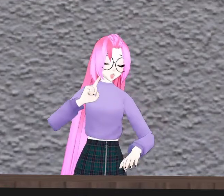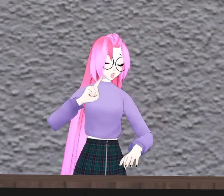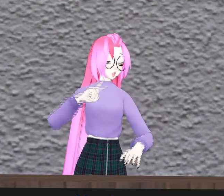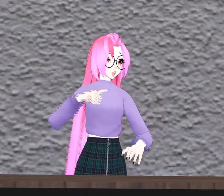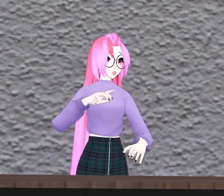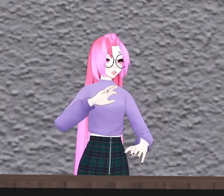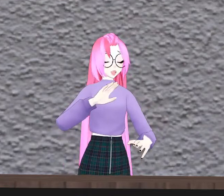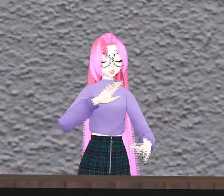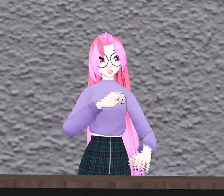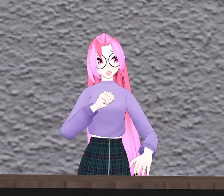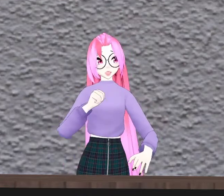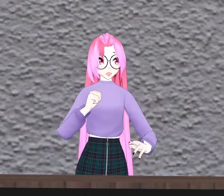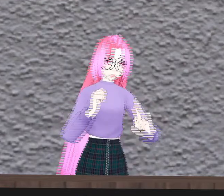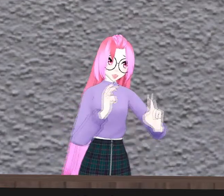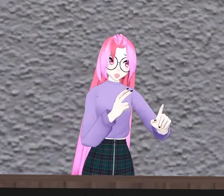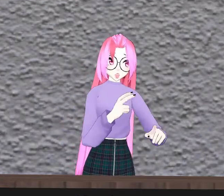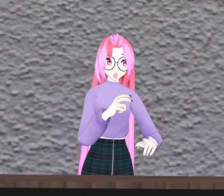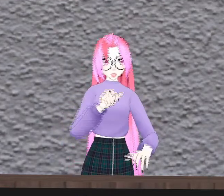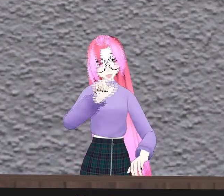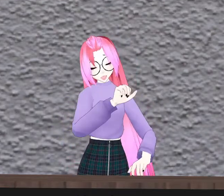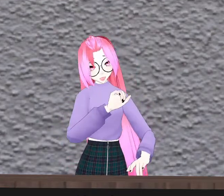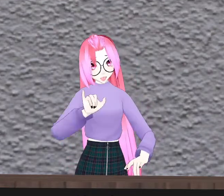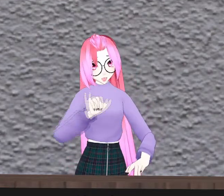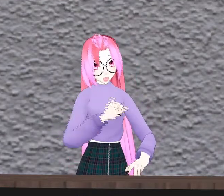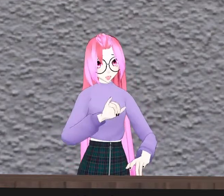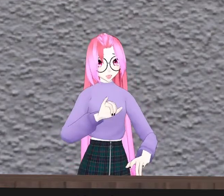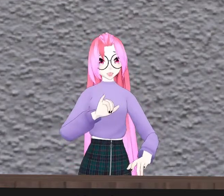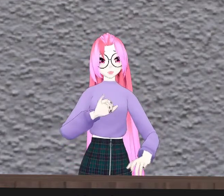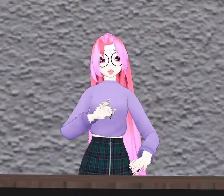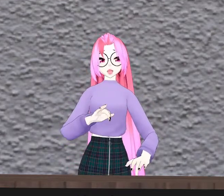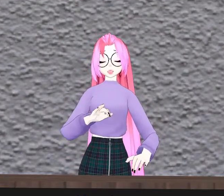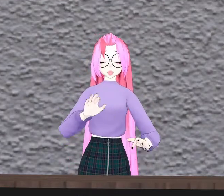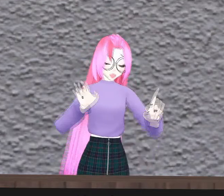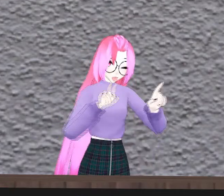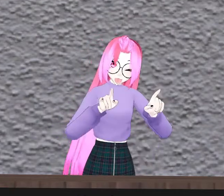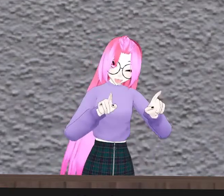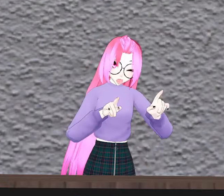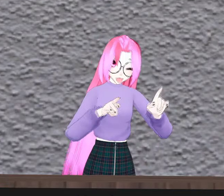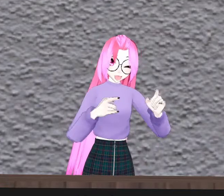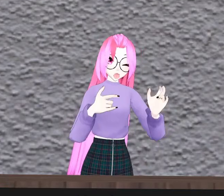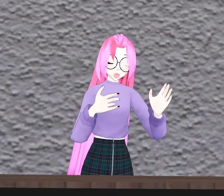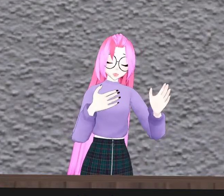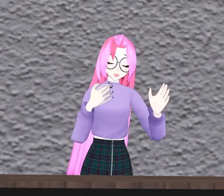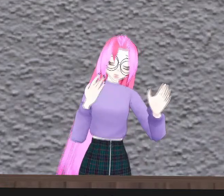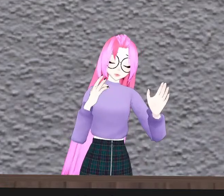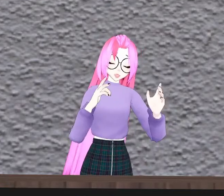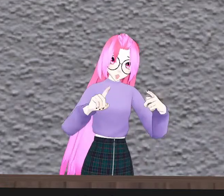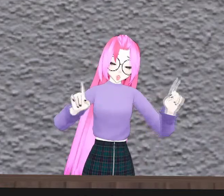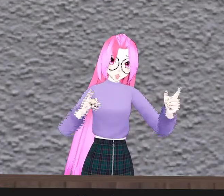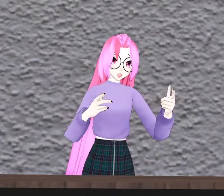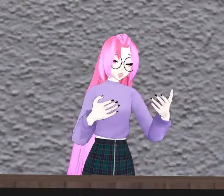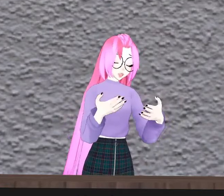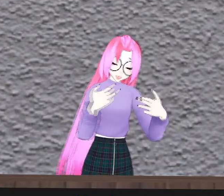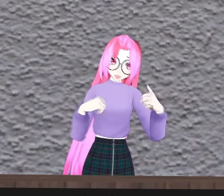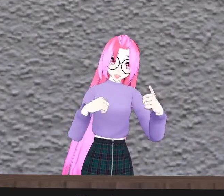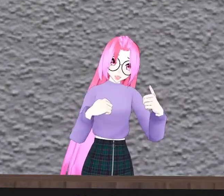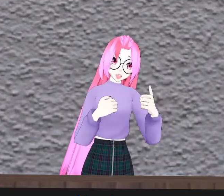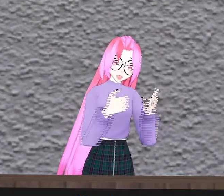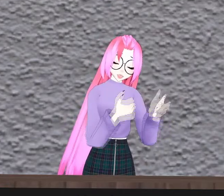deaf people and respecting them in an equal way. But also, when they need it, accepting that and giving